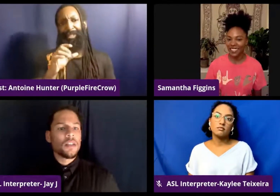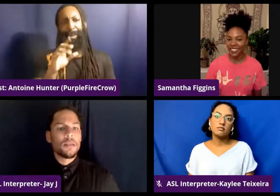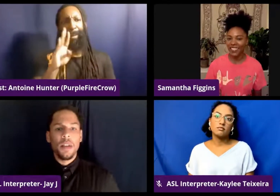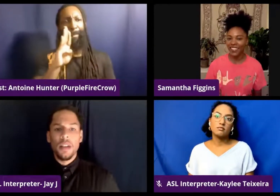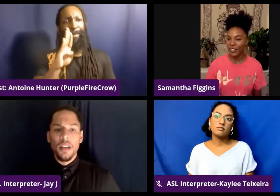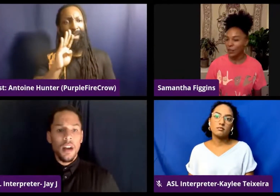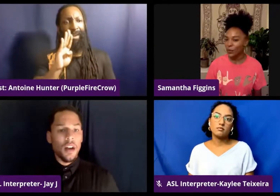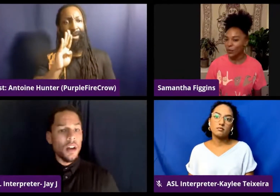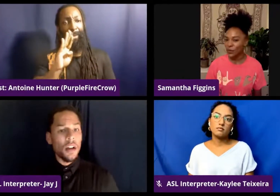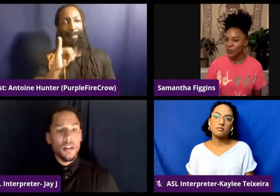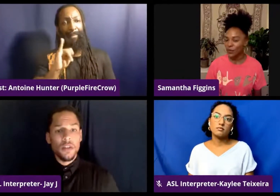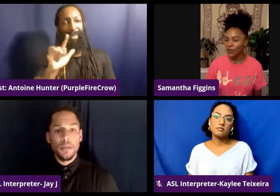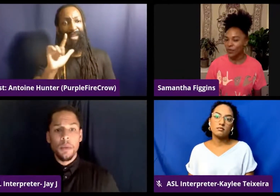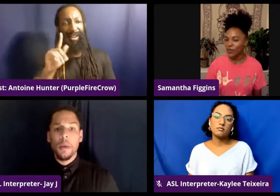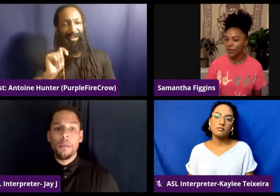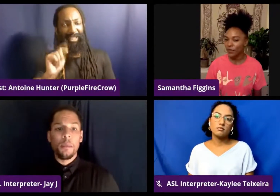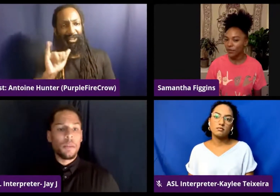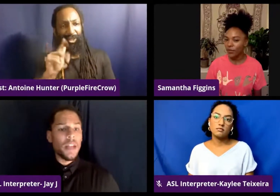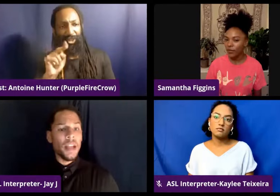She's